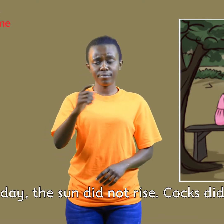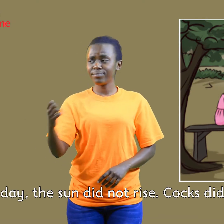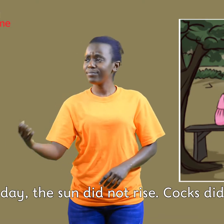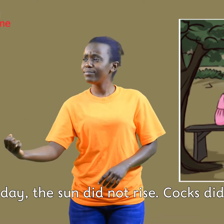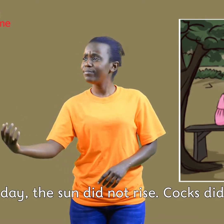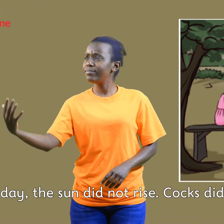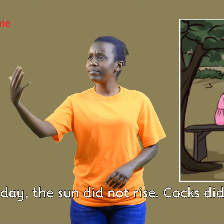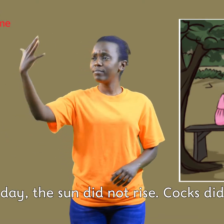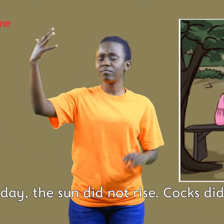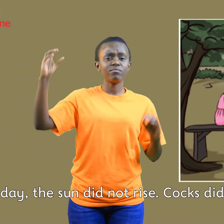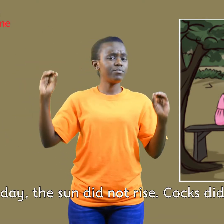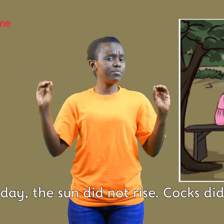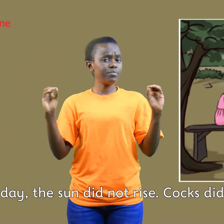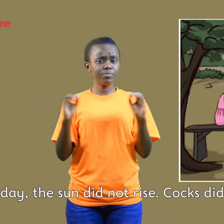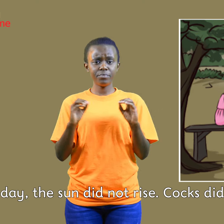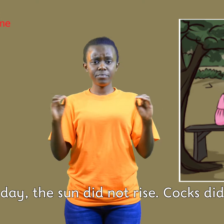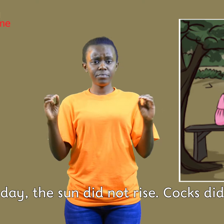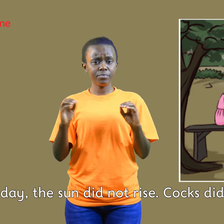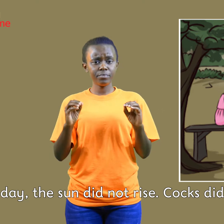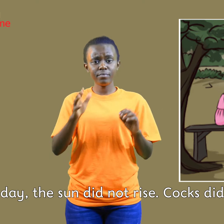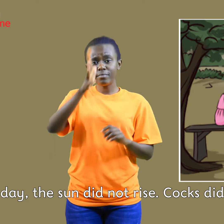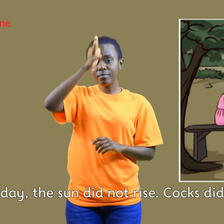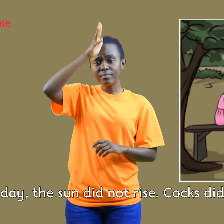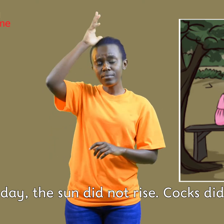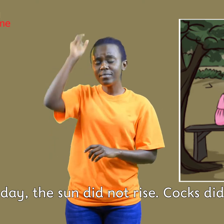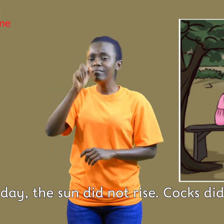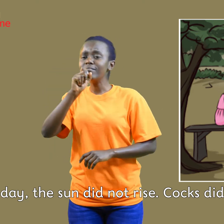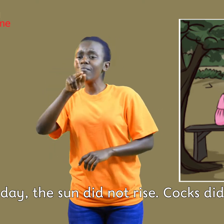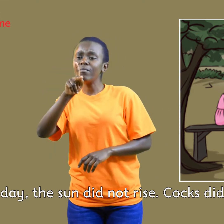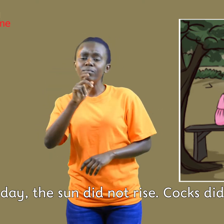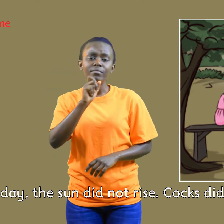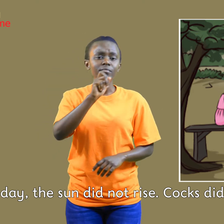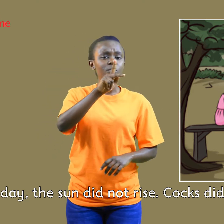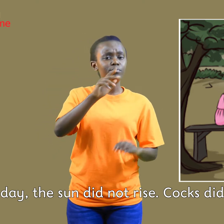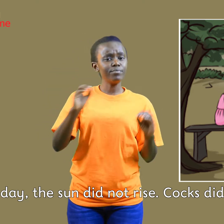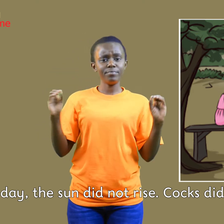One day, the sun did not rise. Cocks did not crow.